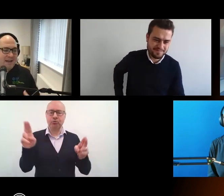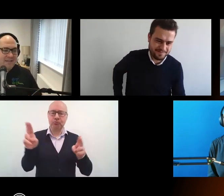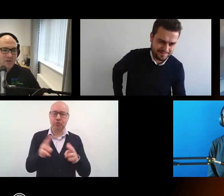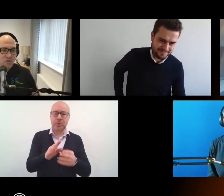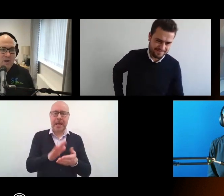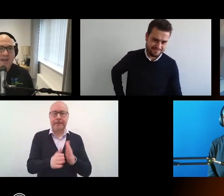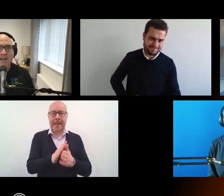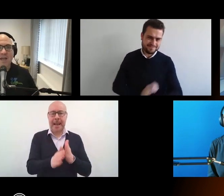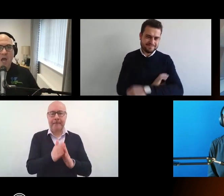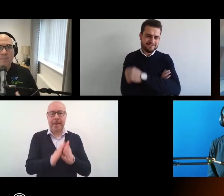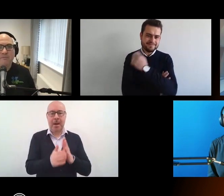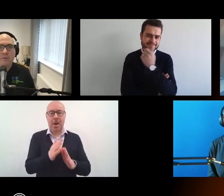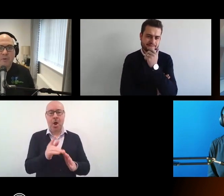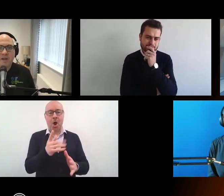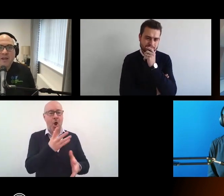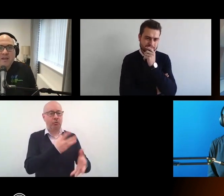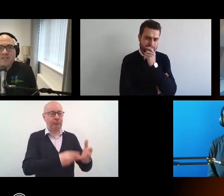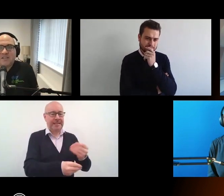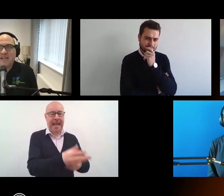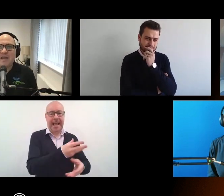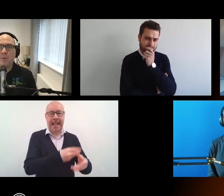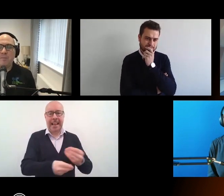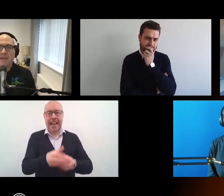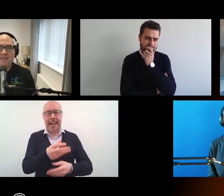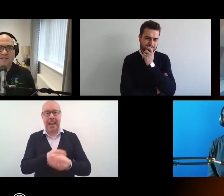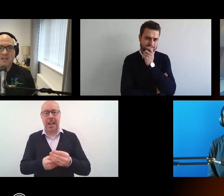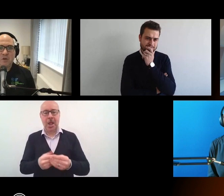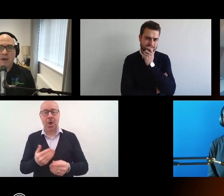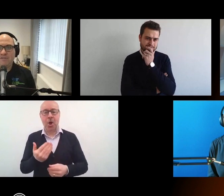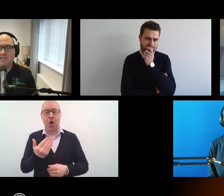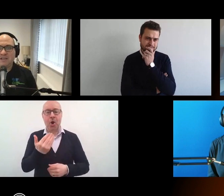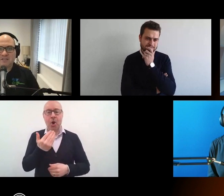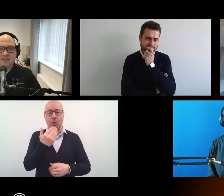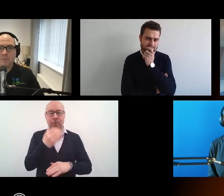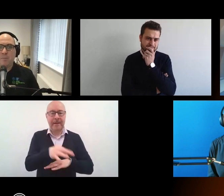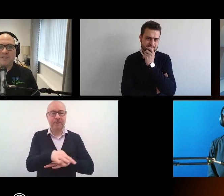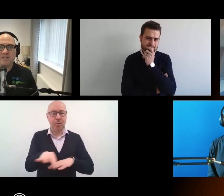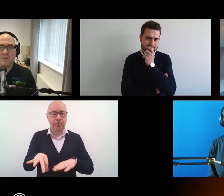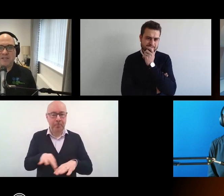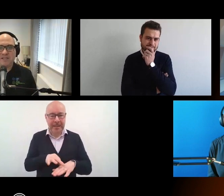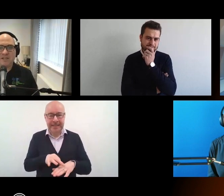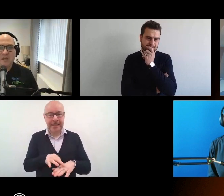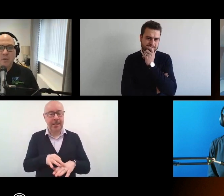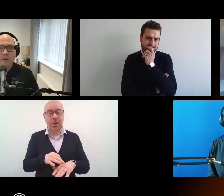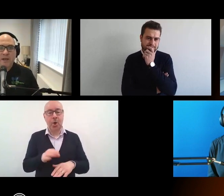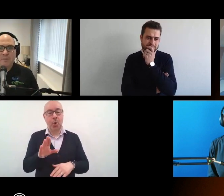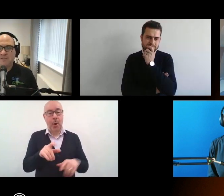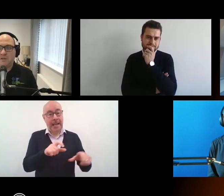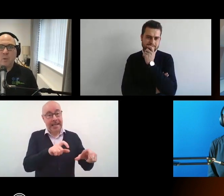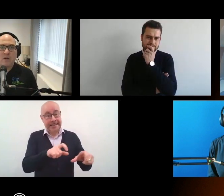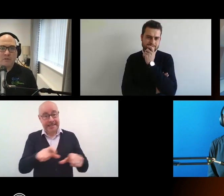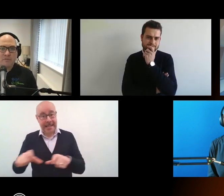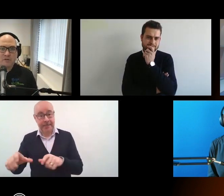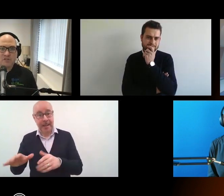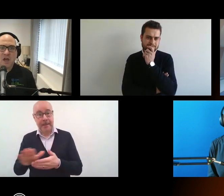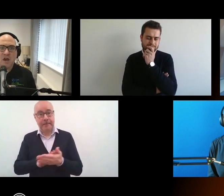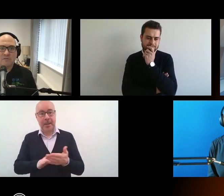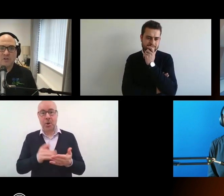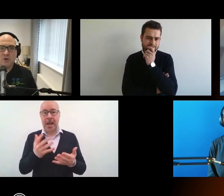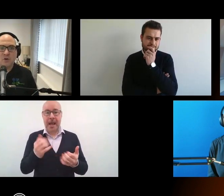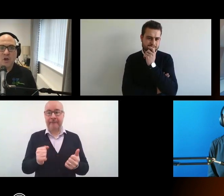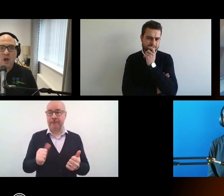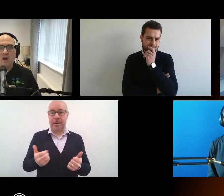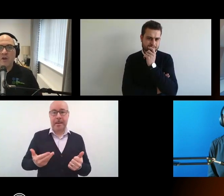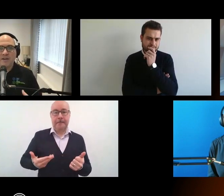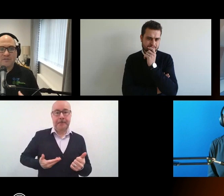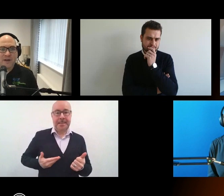recycling and green and carbon footprint. Sustainable means that you have a sustainable business practice when it comes to the welfare of your staff,